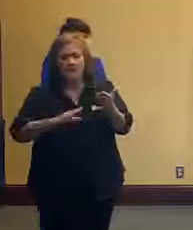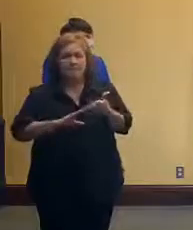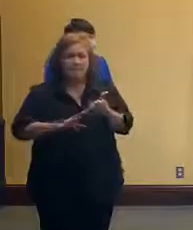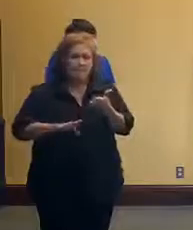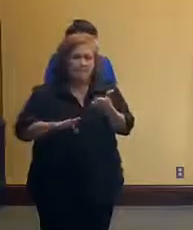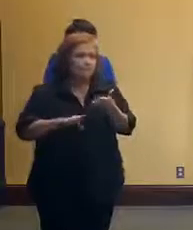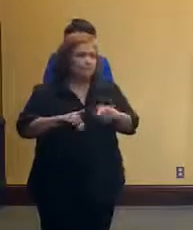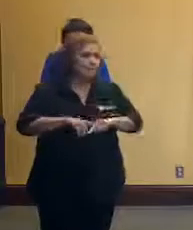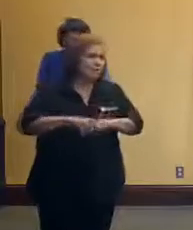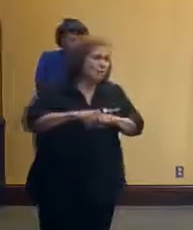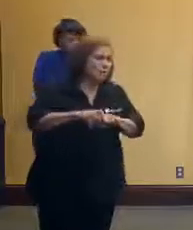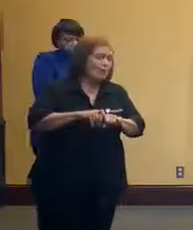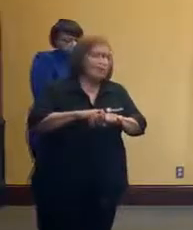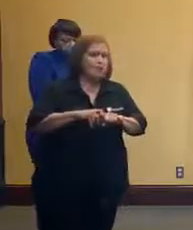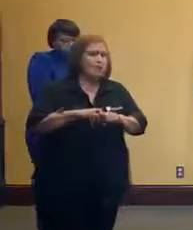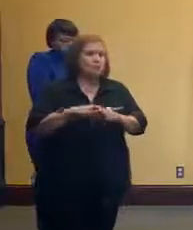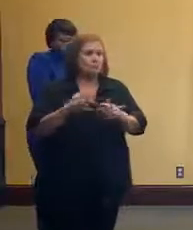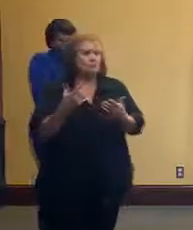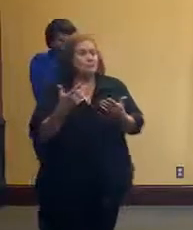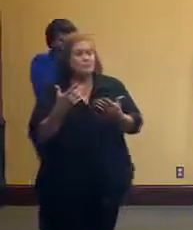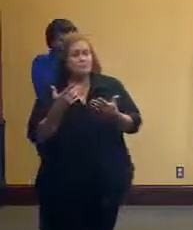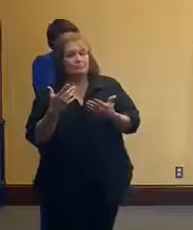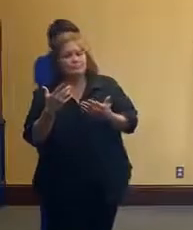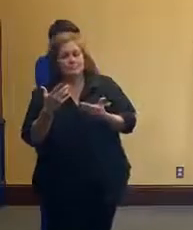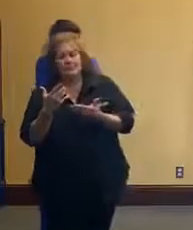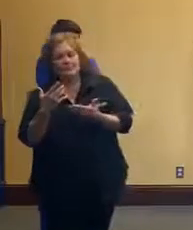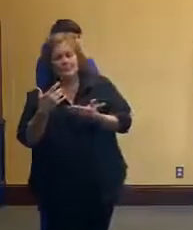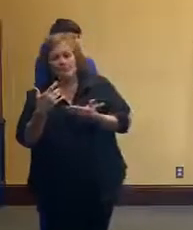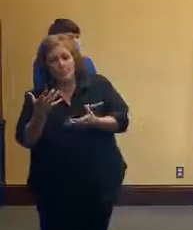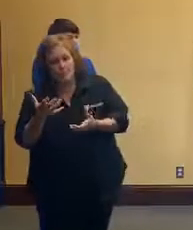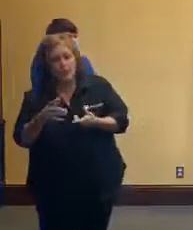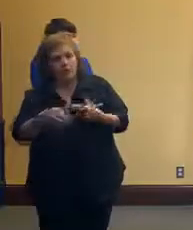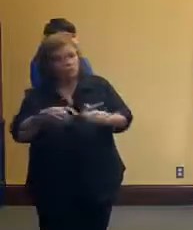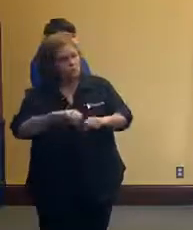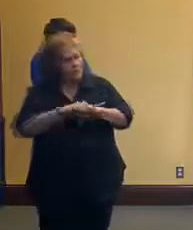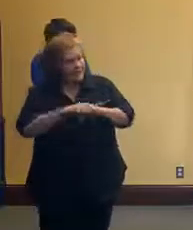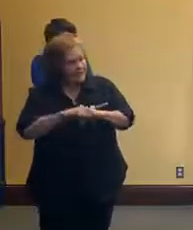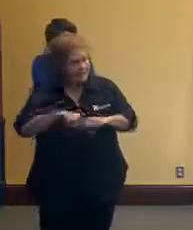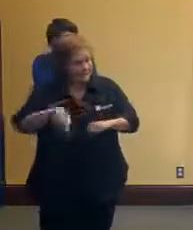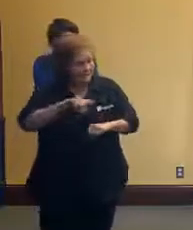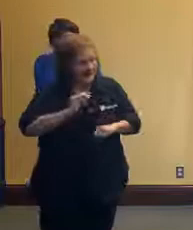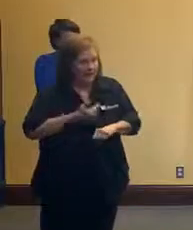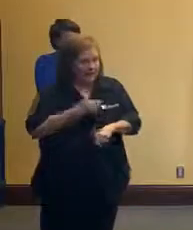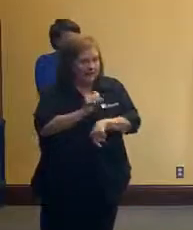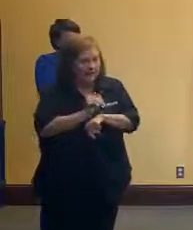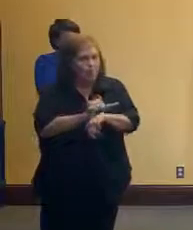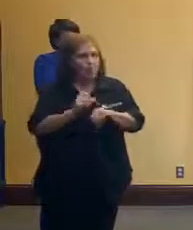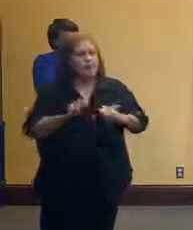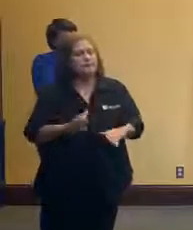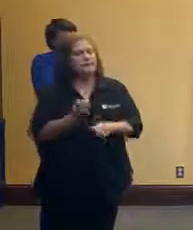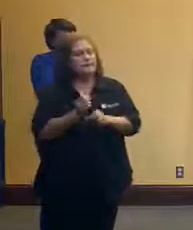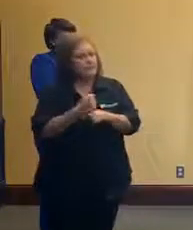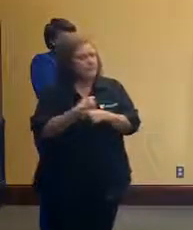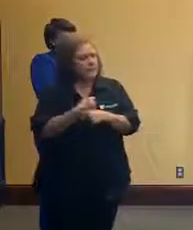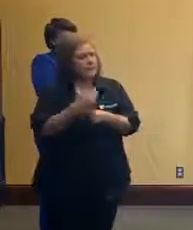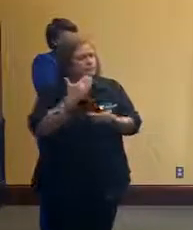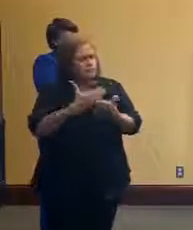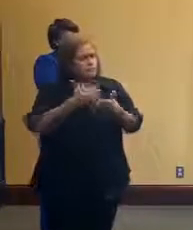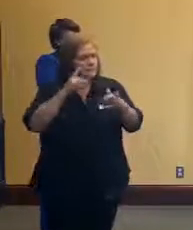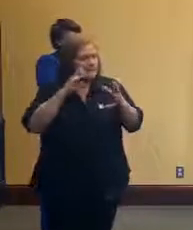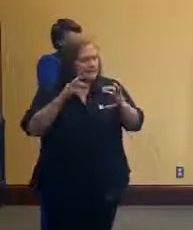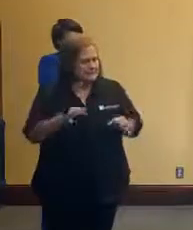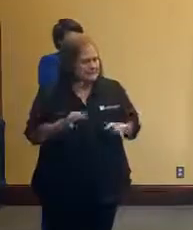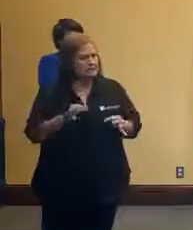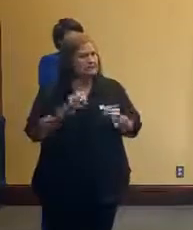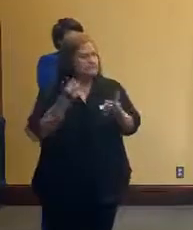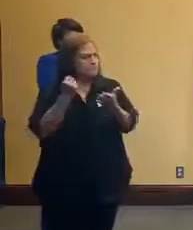and things of that nature. What we have always said that we want to protect is the livelihood of our employees. In order to make some of those decisions in a prudent